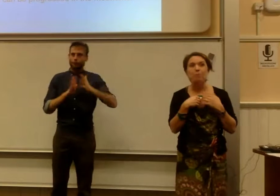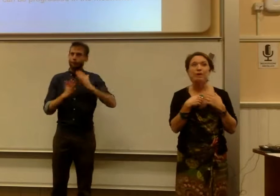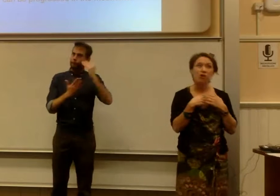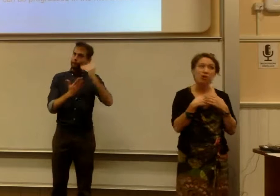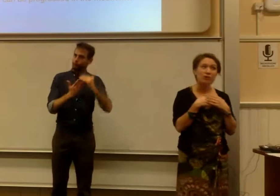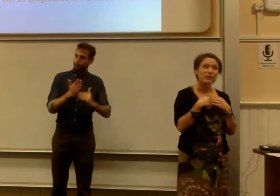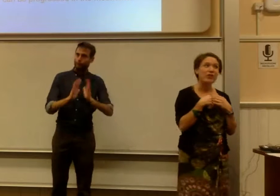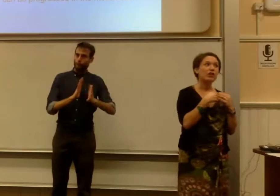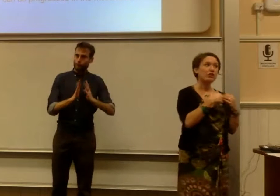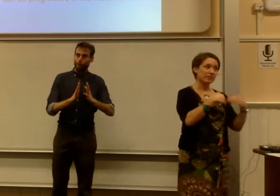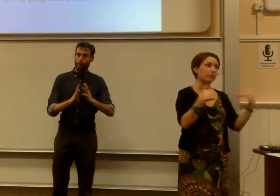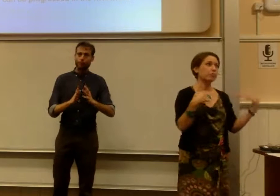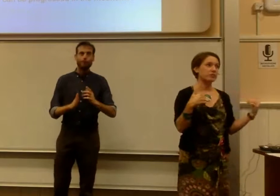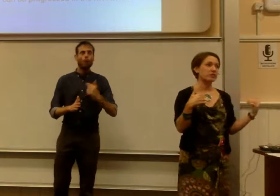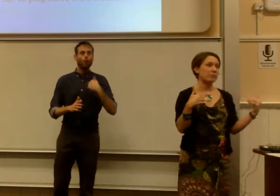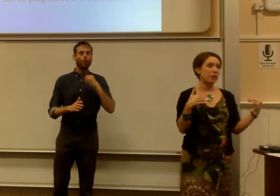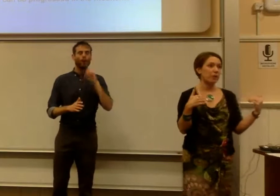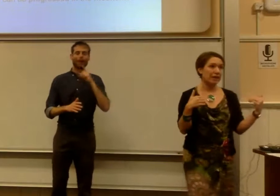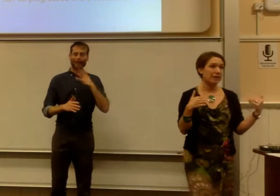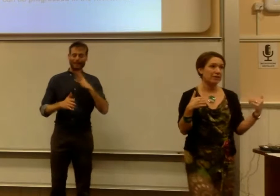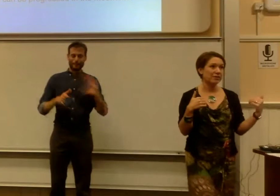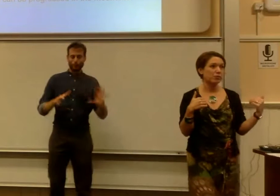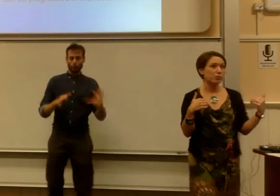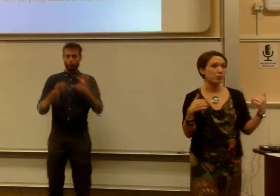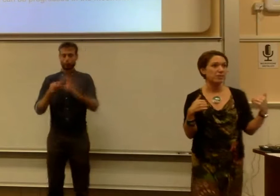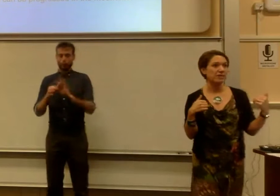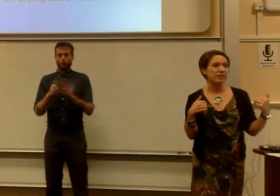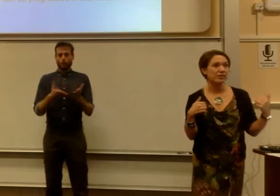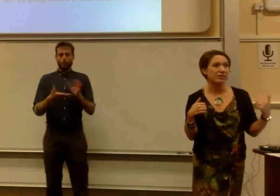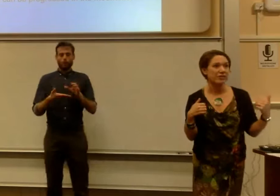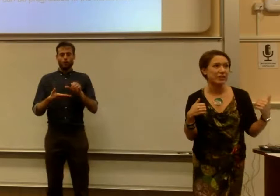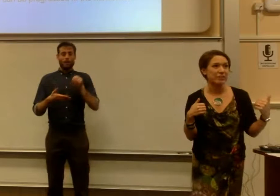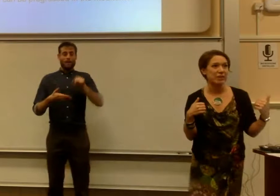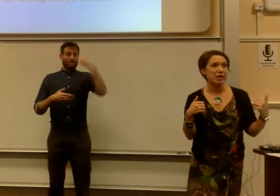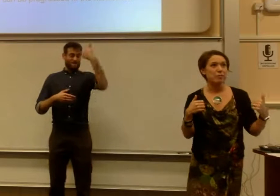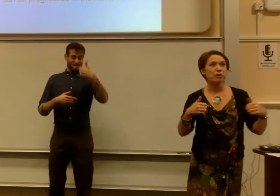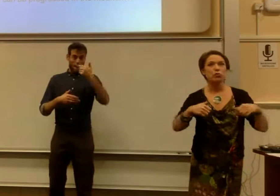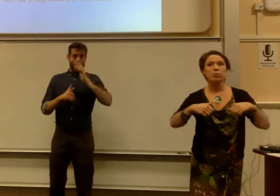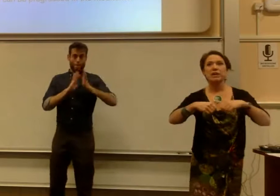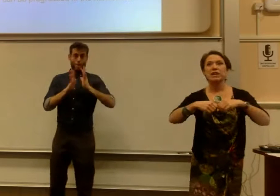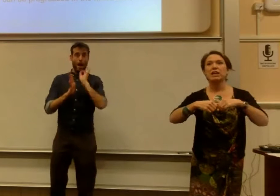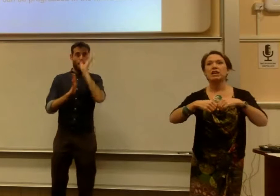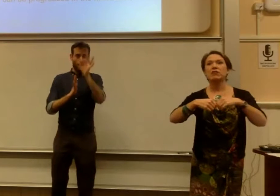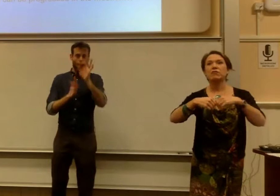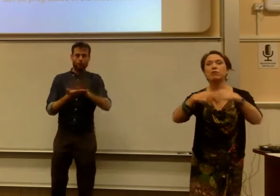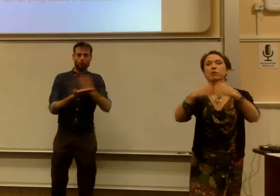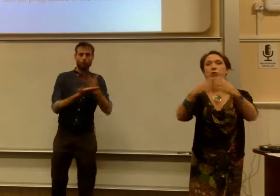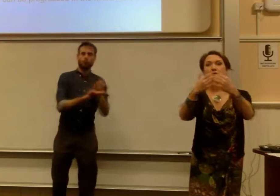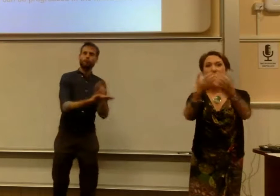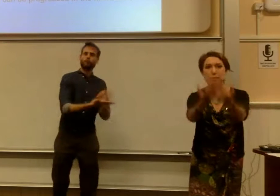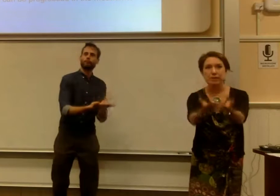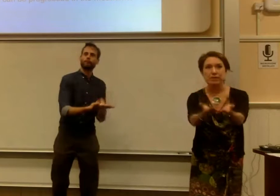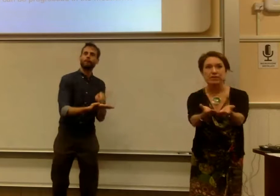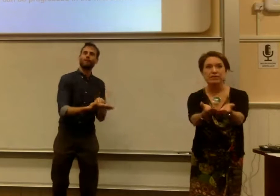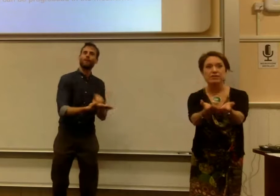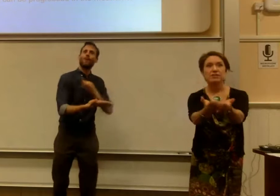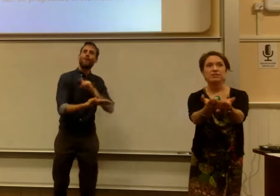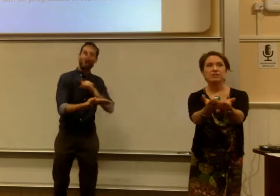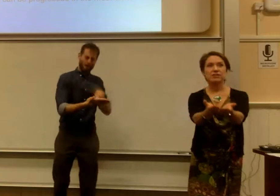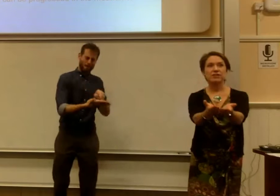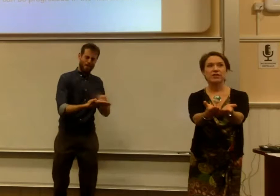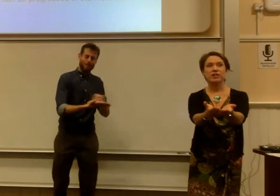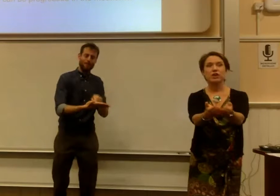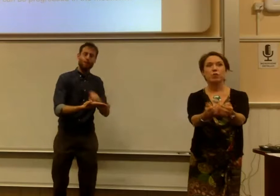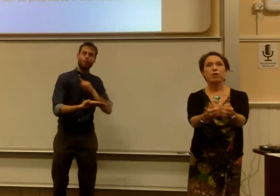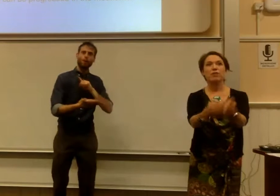well, because not everybody on the panel will be a BSL user. But it will be for the applicant